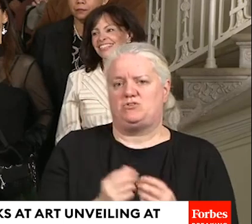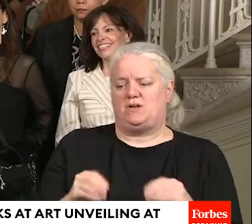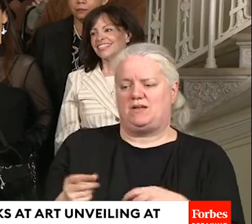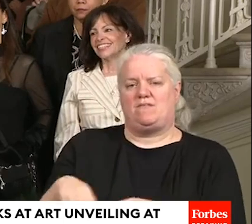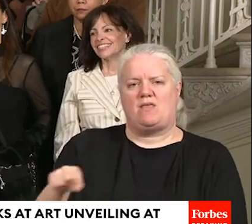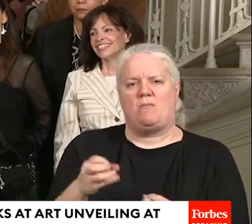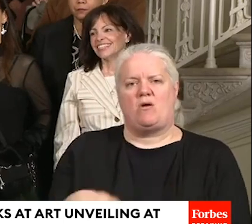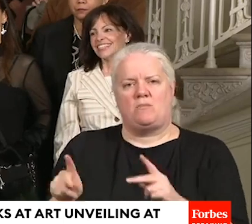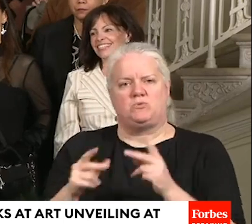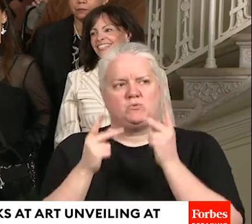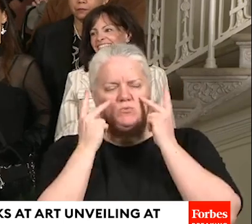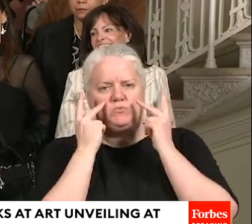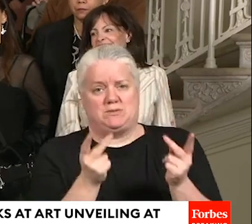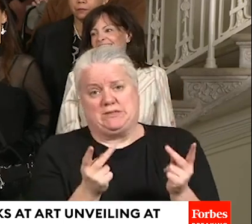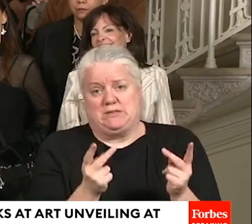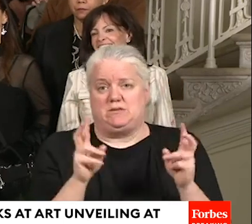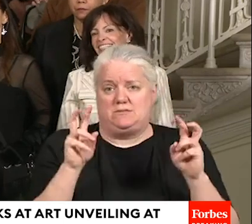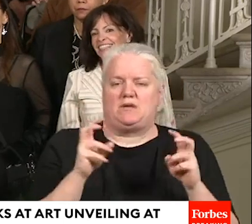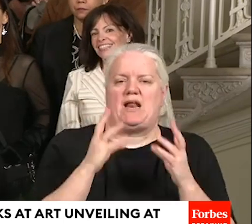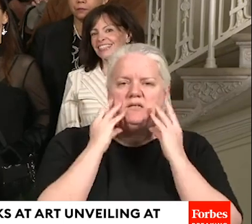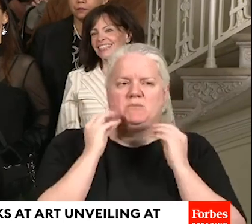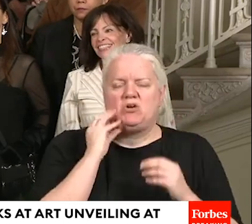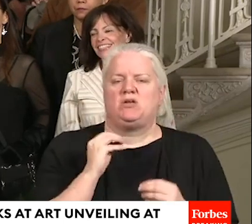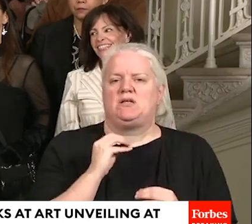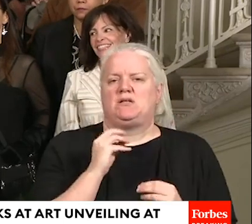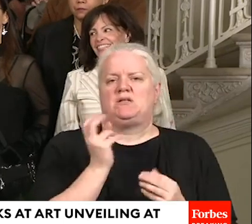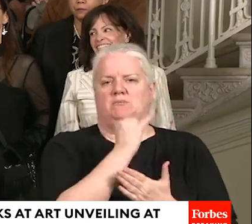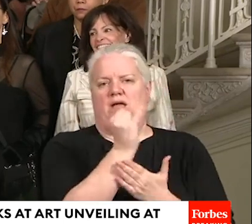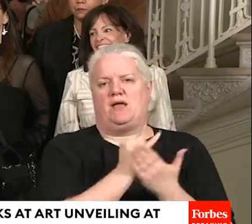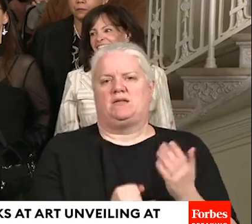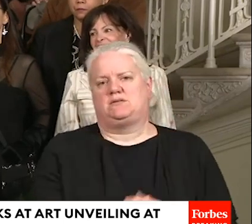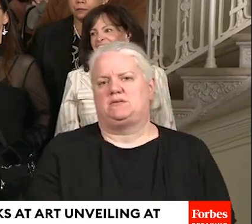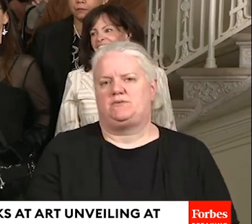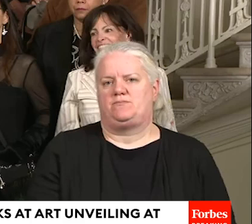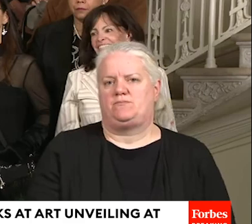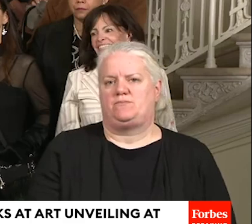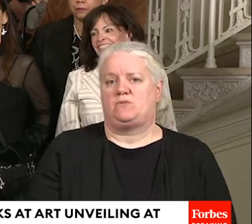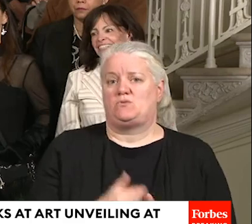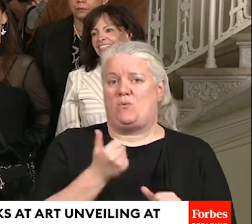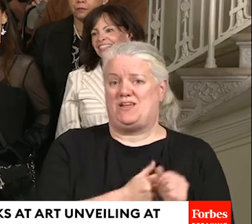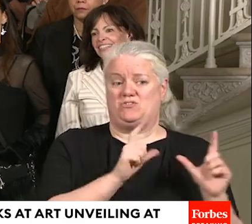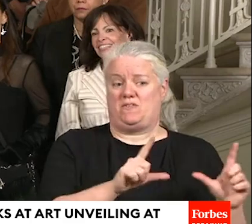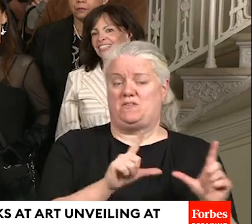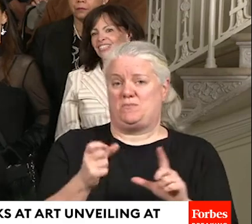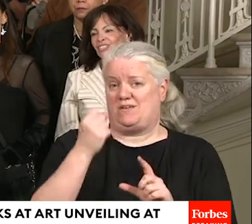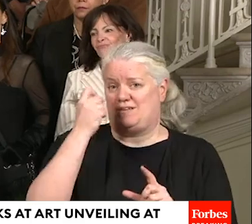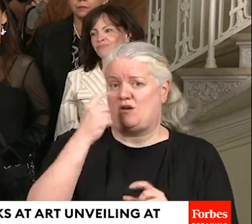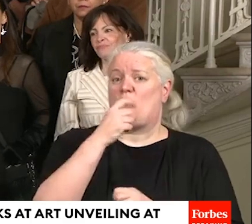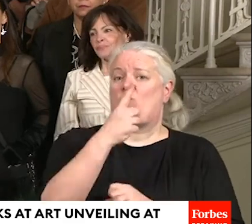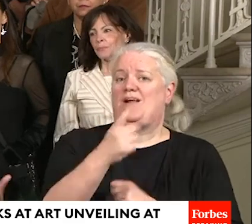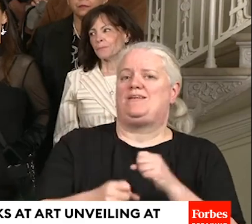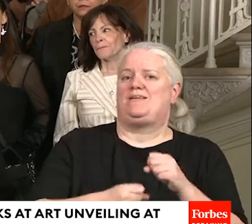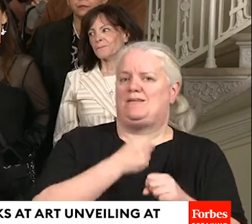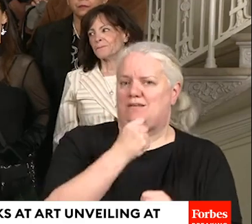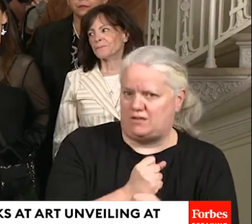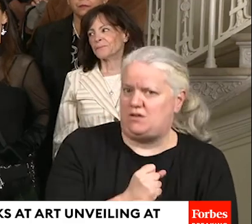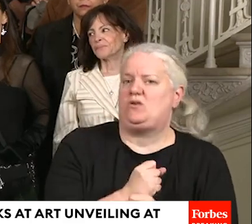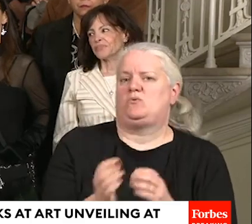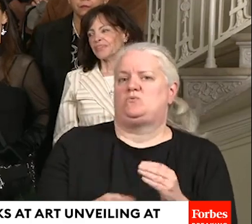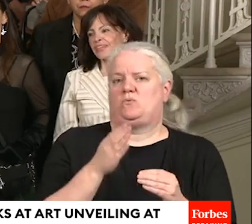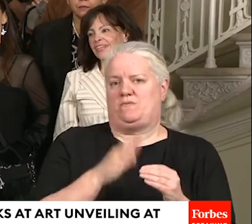and experience a painting. With those specific portraits, each portrait took me a year to complete. This is a process of like